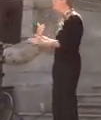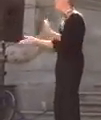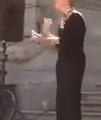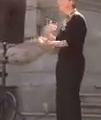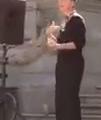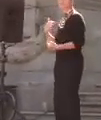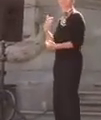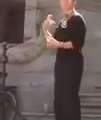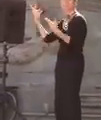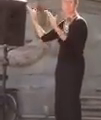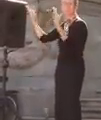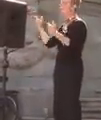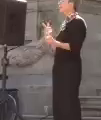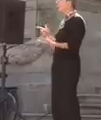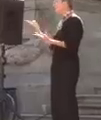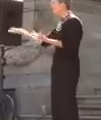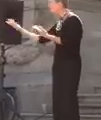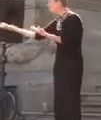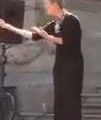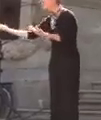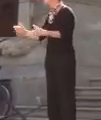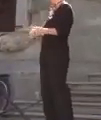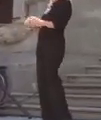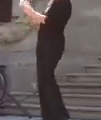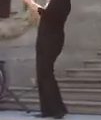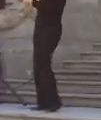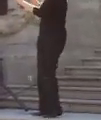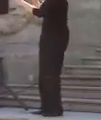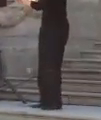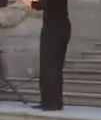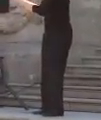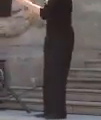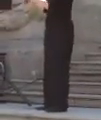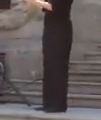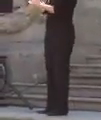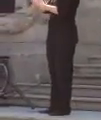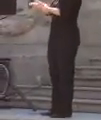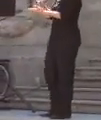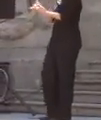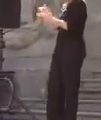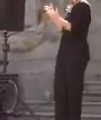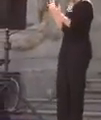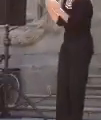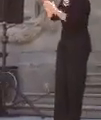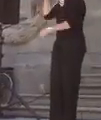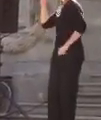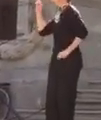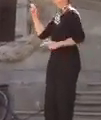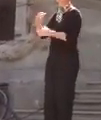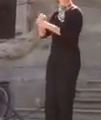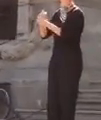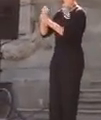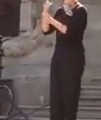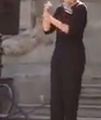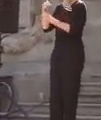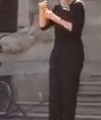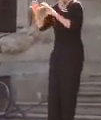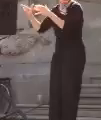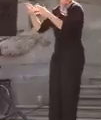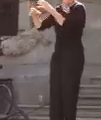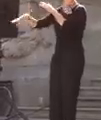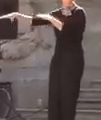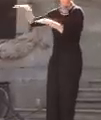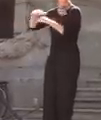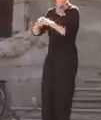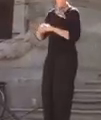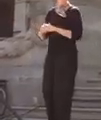on a mission to stack that dough and get big like in the kitchen. Saying, hey, I'm not smoking crack, nothing wrong with that. Plant that groove from out of the ground and somehow